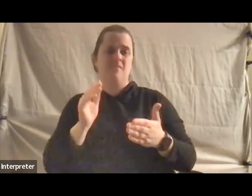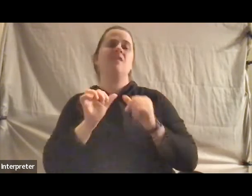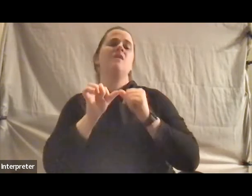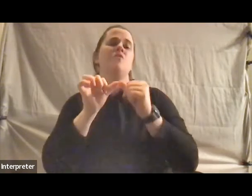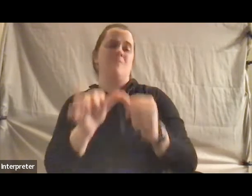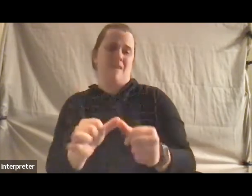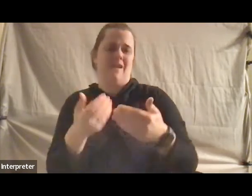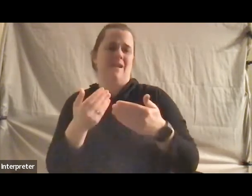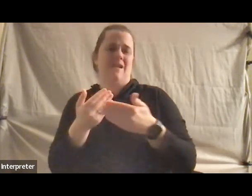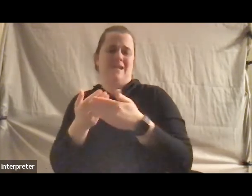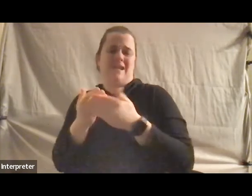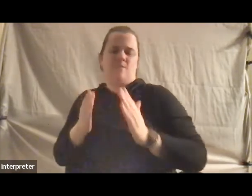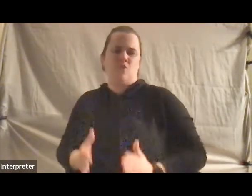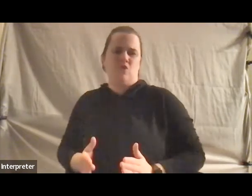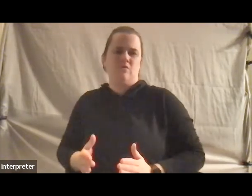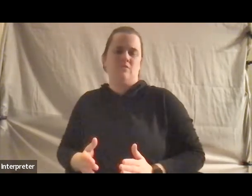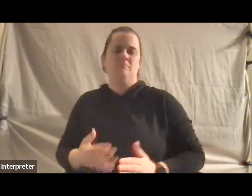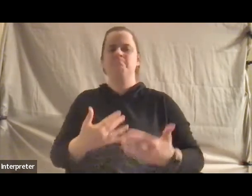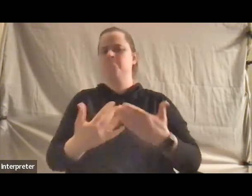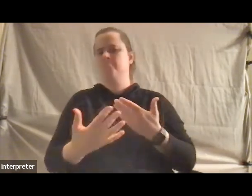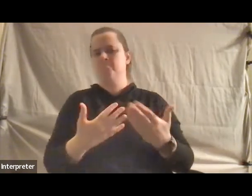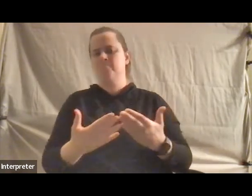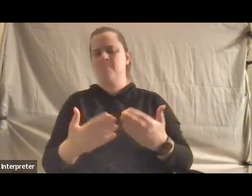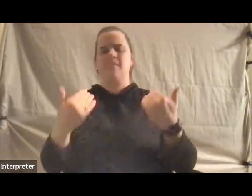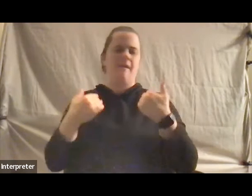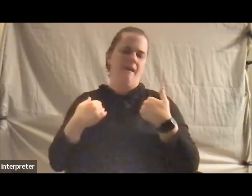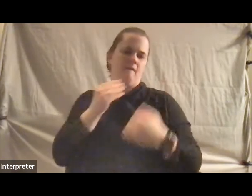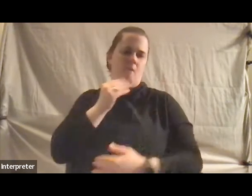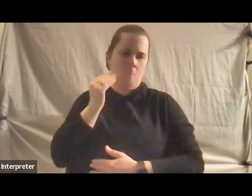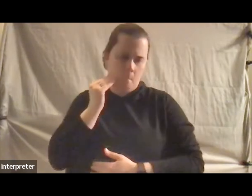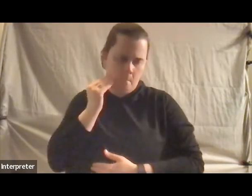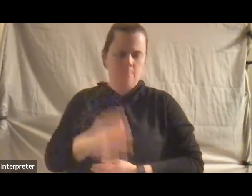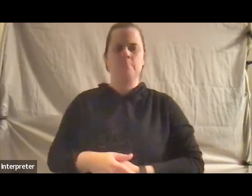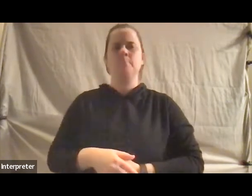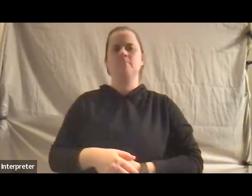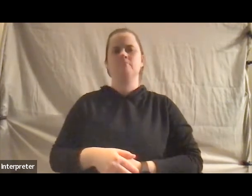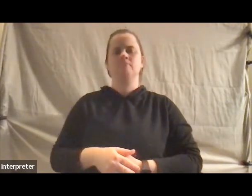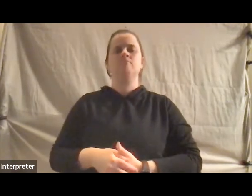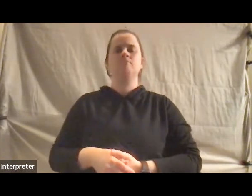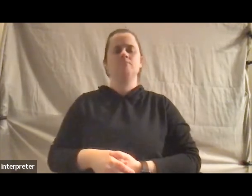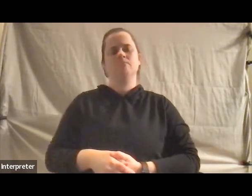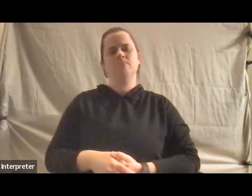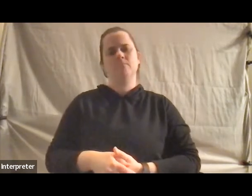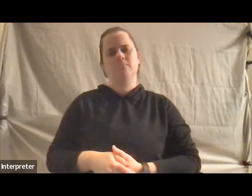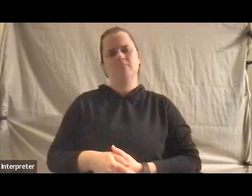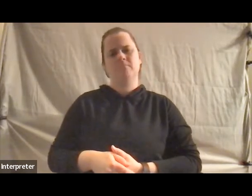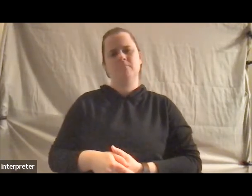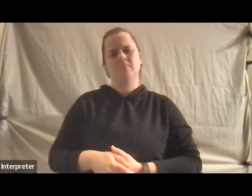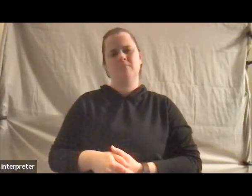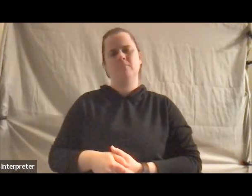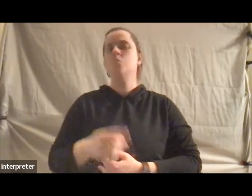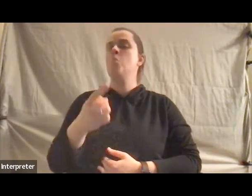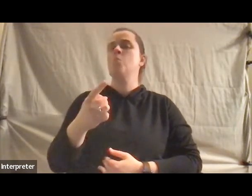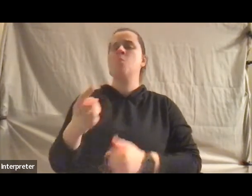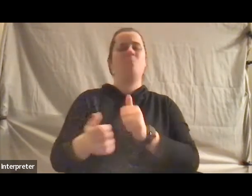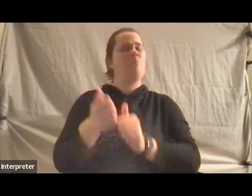neighbors, whether or not they are sheltered. Let's just be honest. One of the most difficult